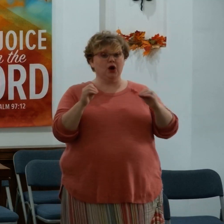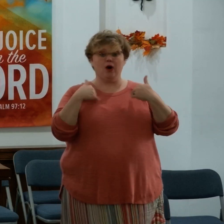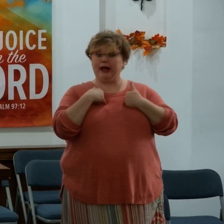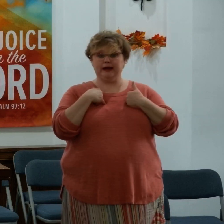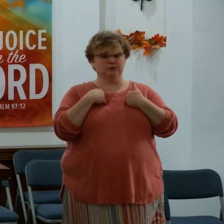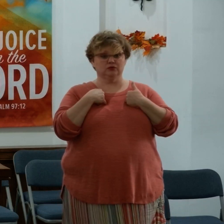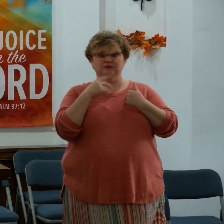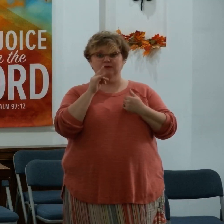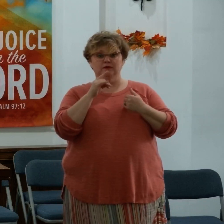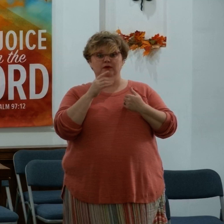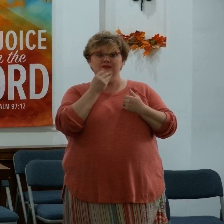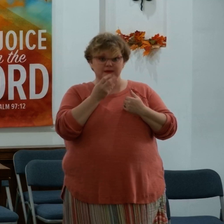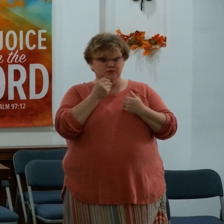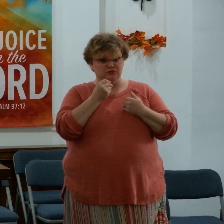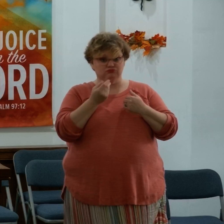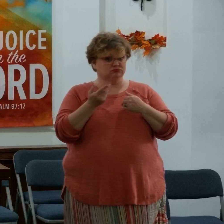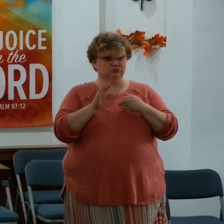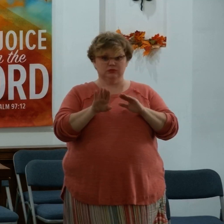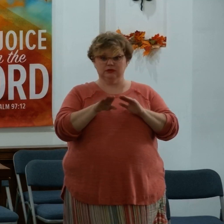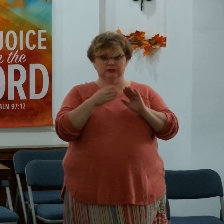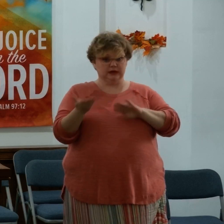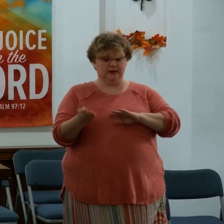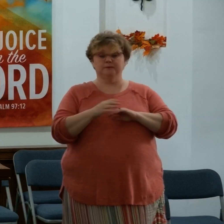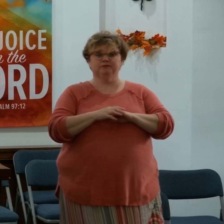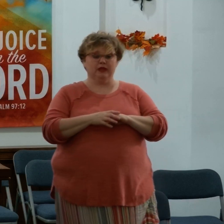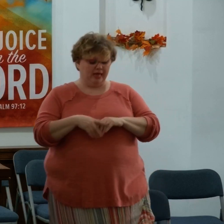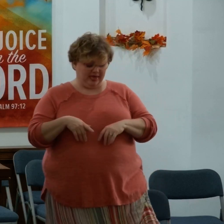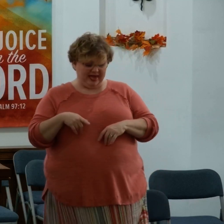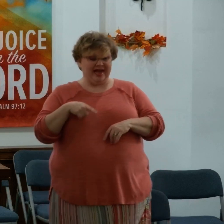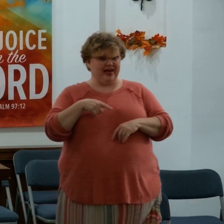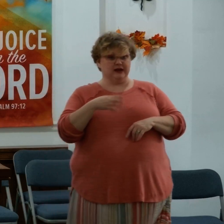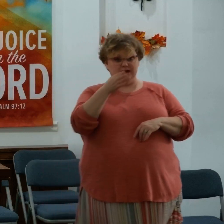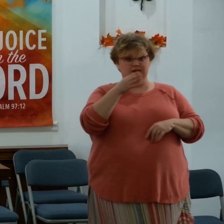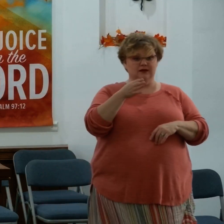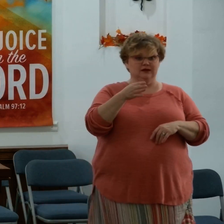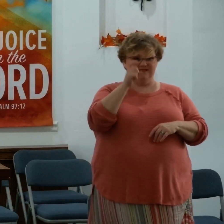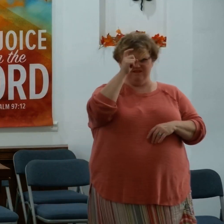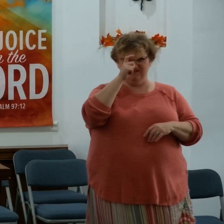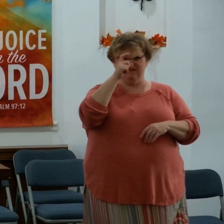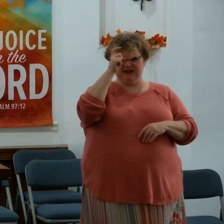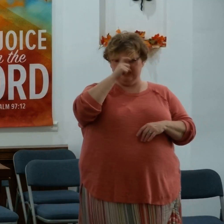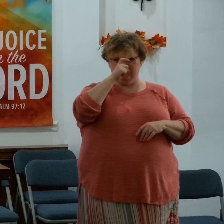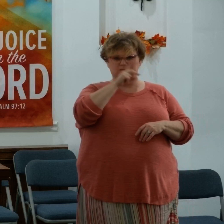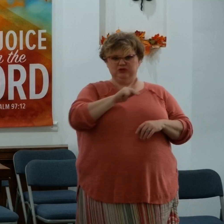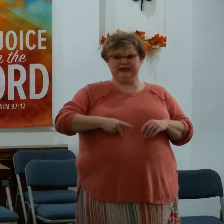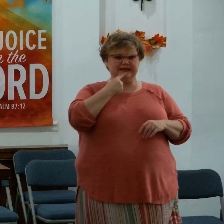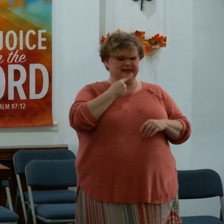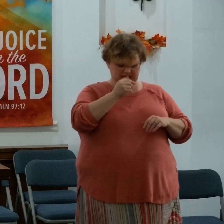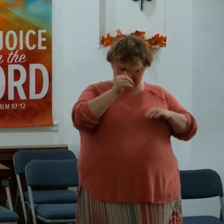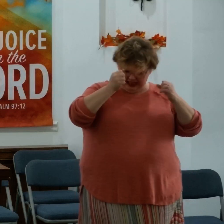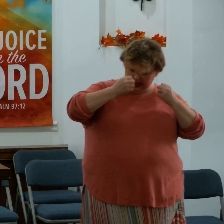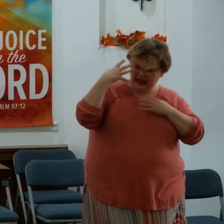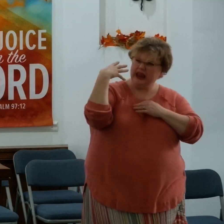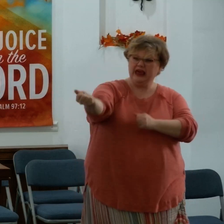tired of you bunch of folks. And they got out of there. But as they were leaving to get out of there, God prompted the Egyptians. And the